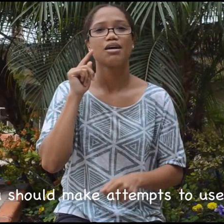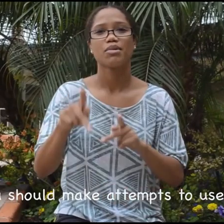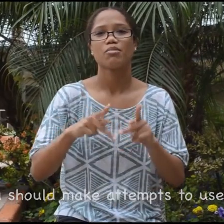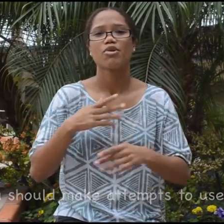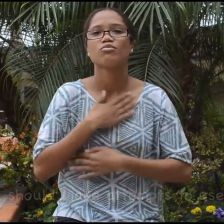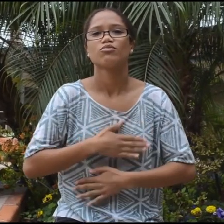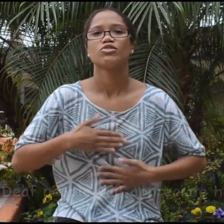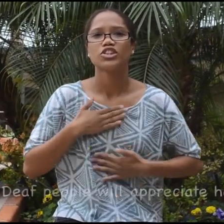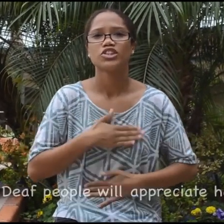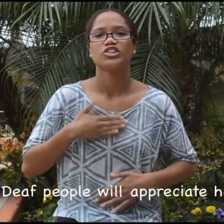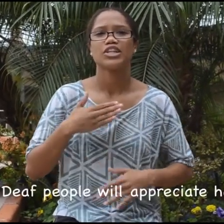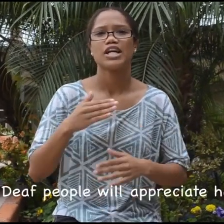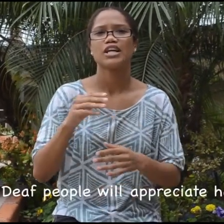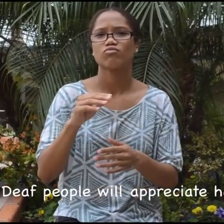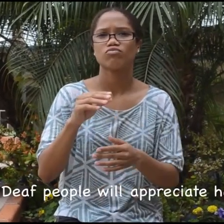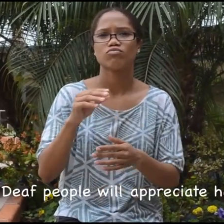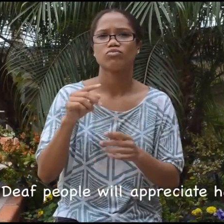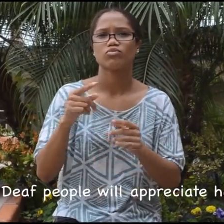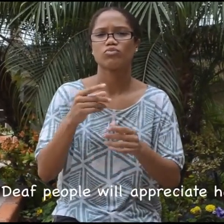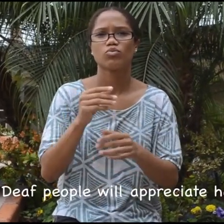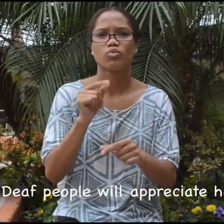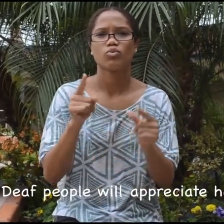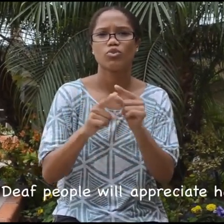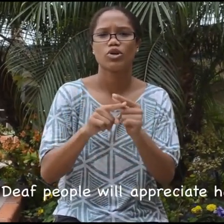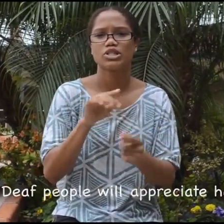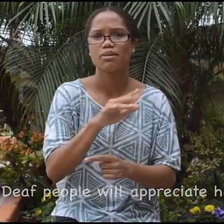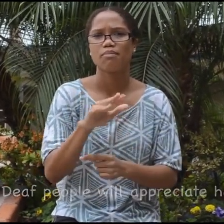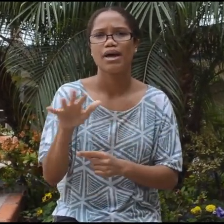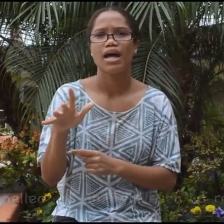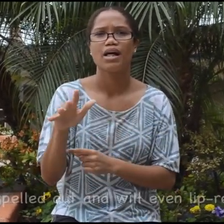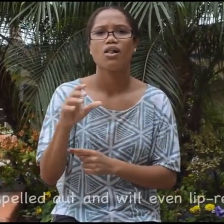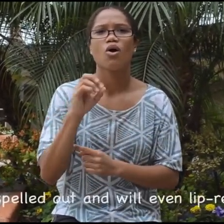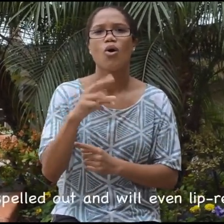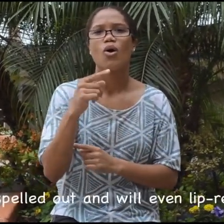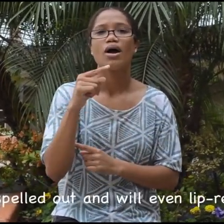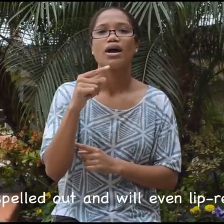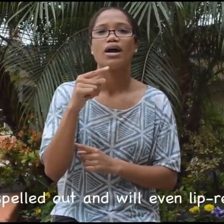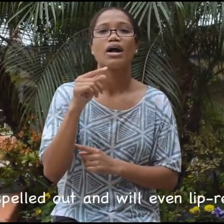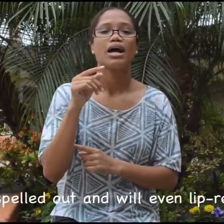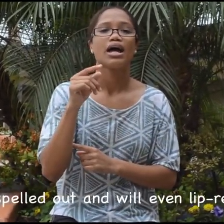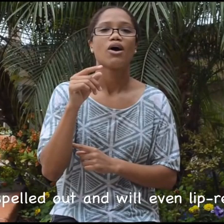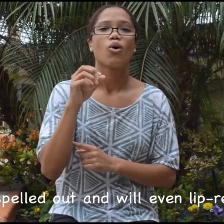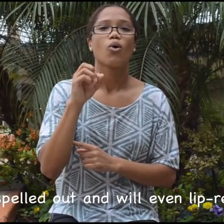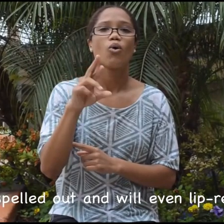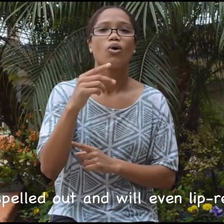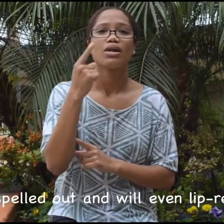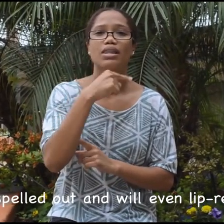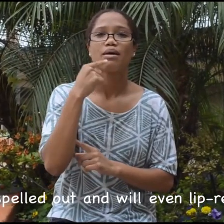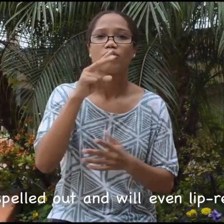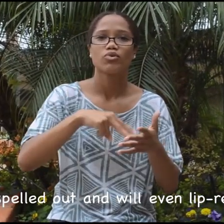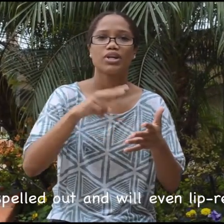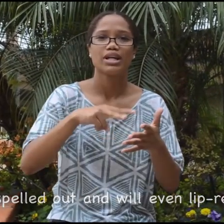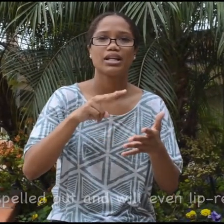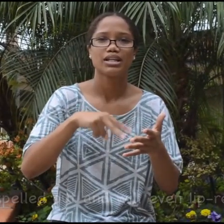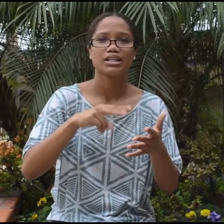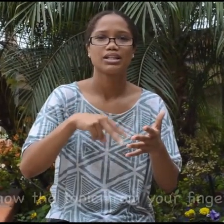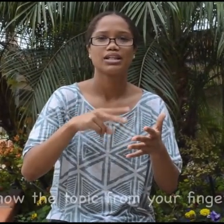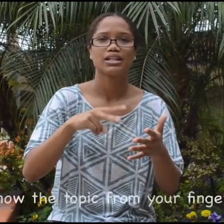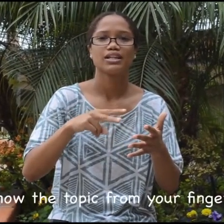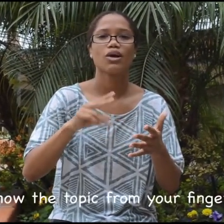it. Most deaf people will appreciate having keywords spelled out and will even lip read better if they